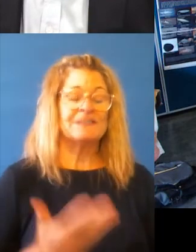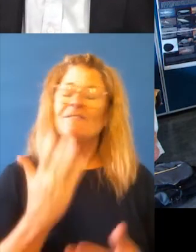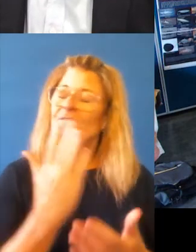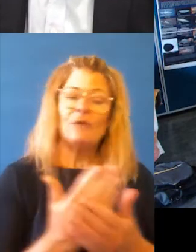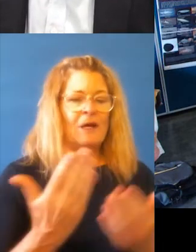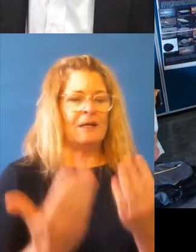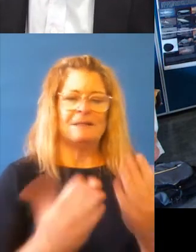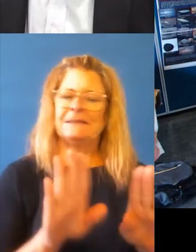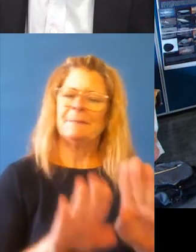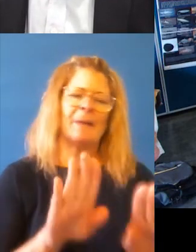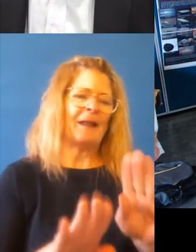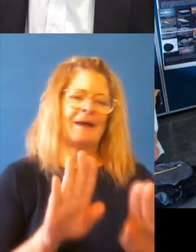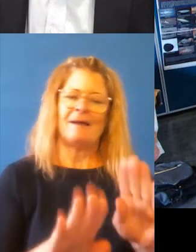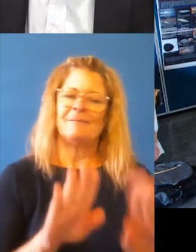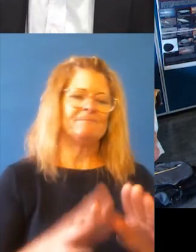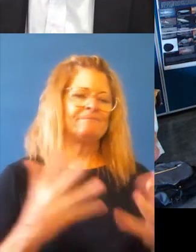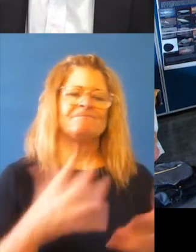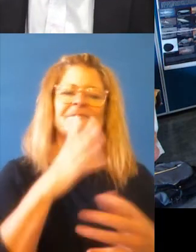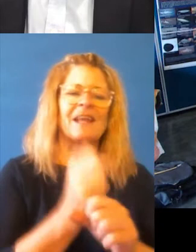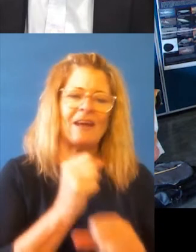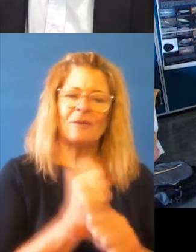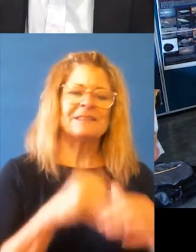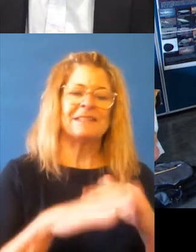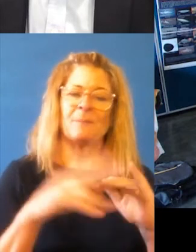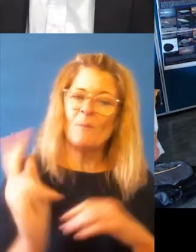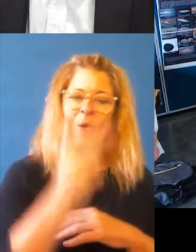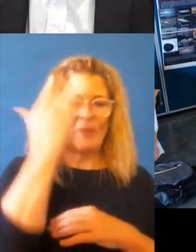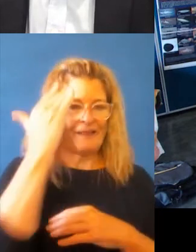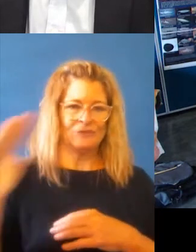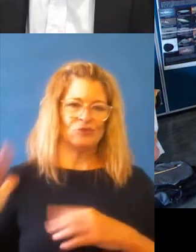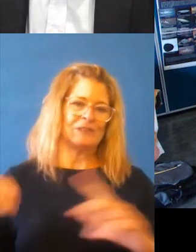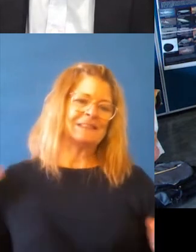practice that governments in both countries have